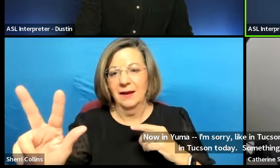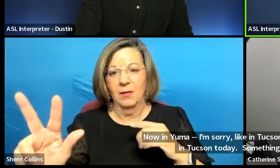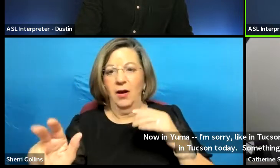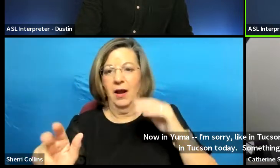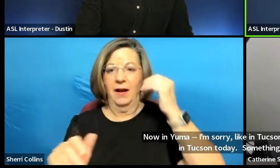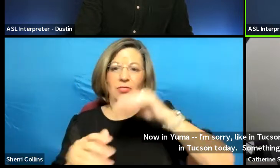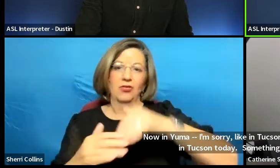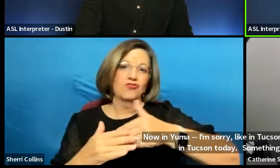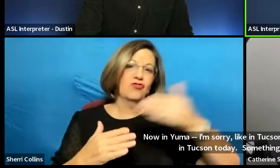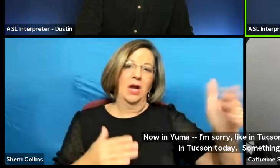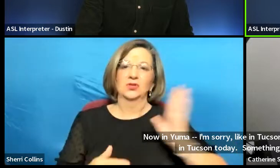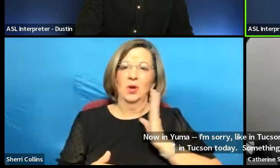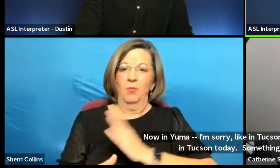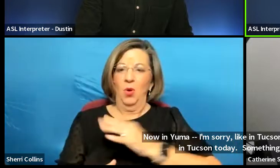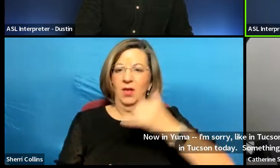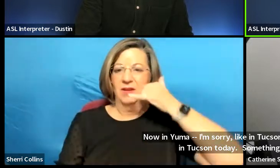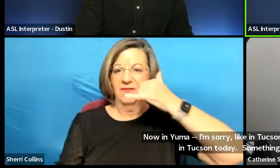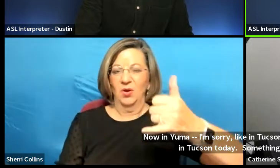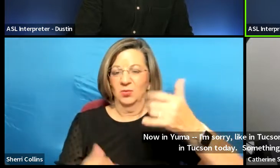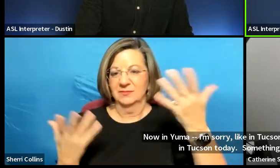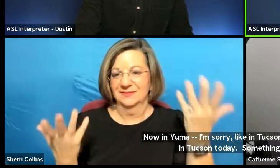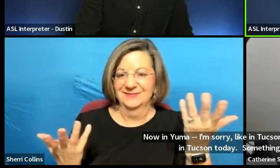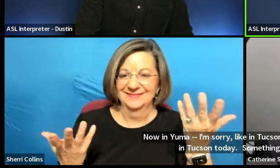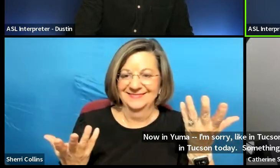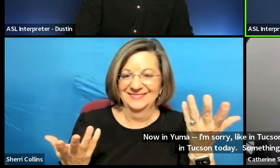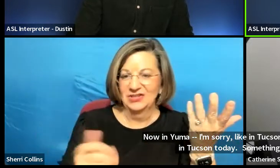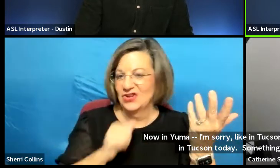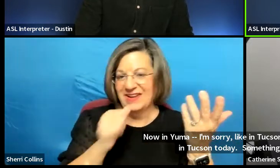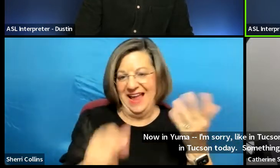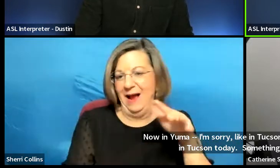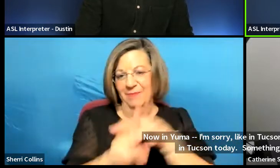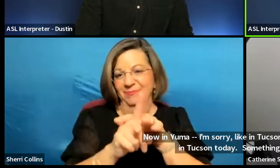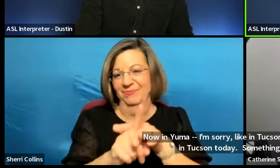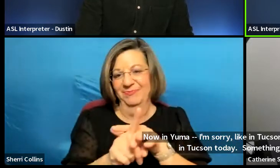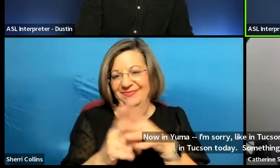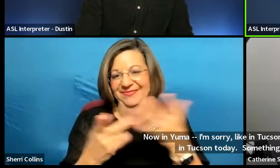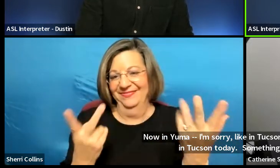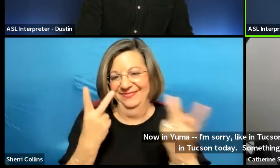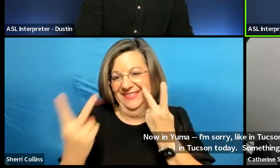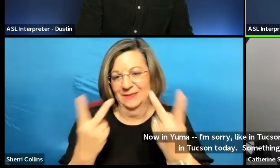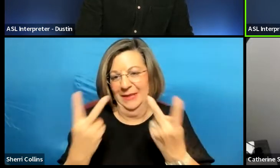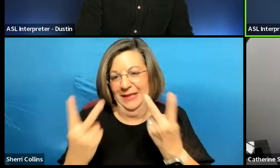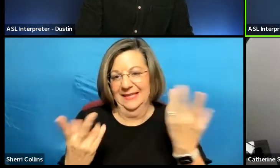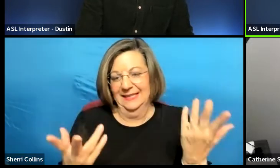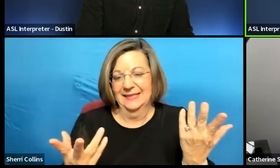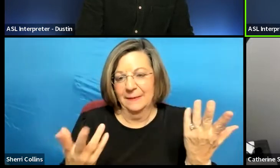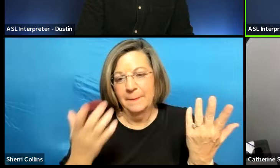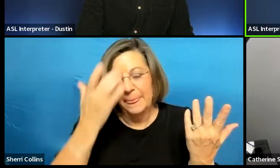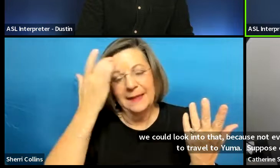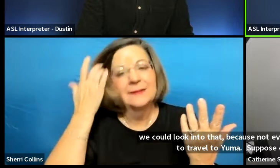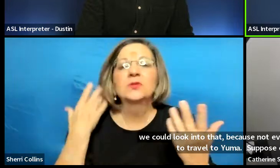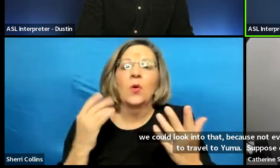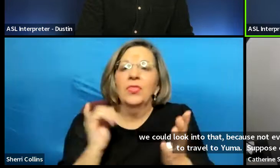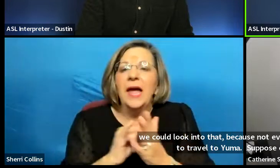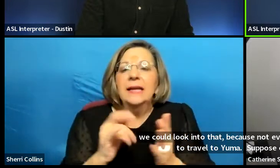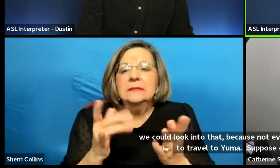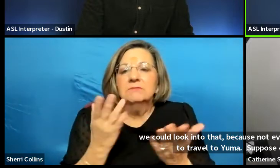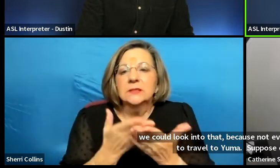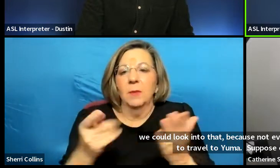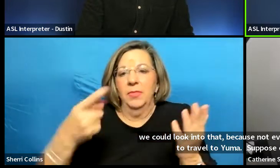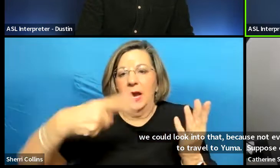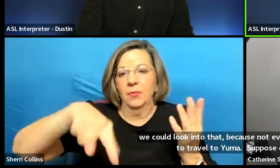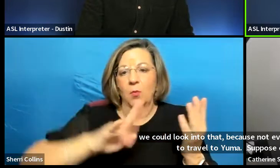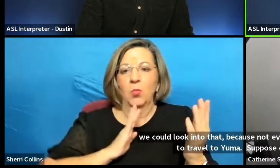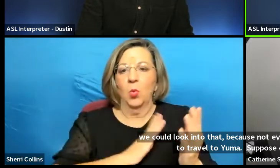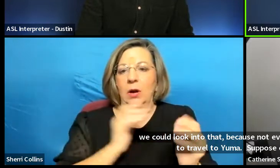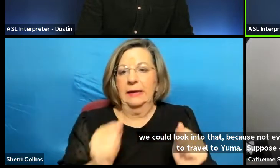Suppose only 3 commissioners were able to go and the rest of the commissioners were joining remotely, then we really wouldn't have